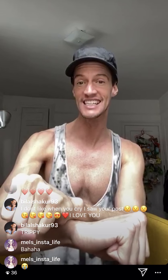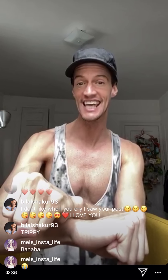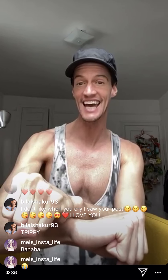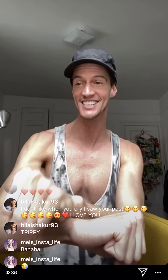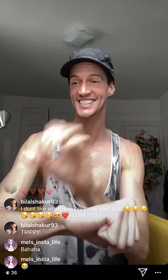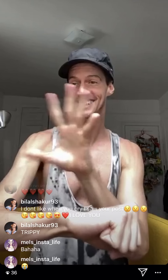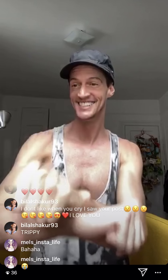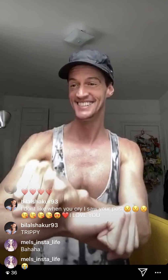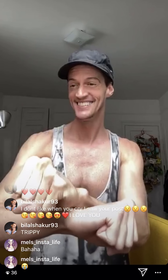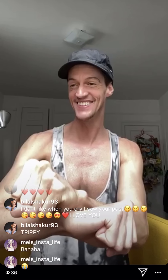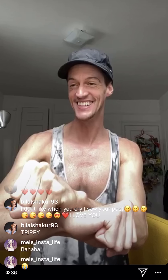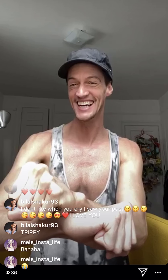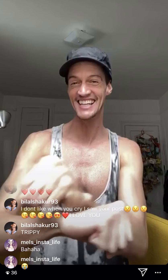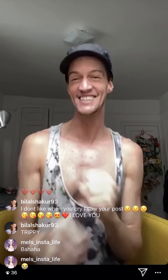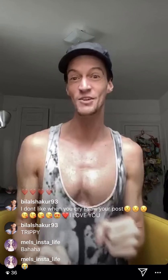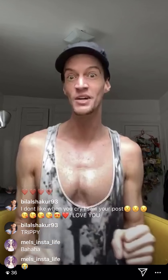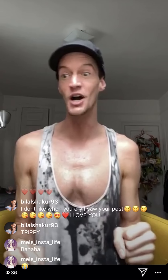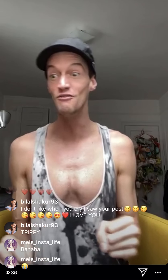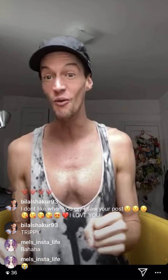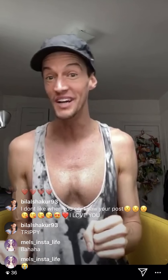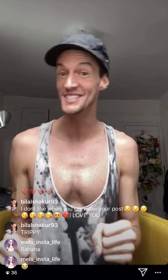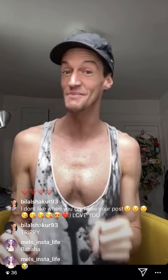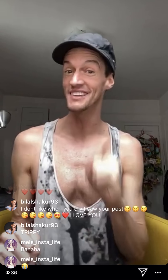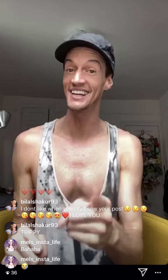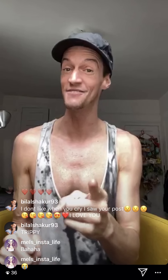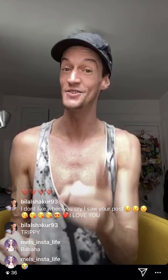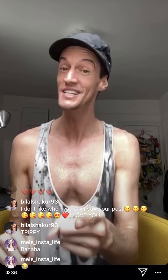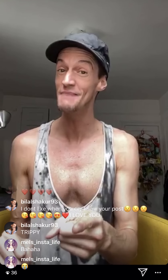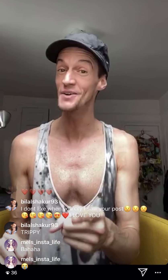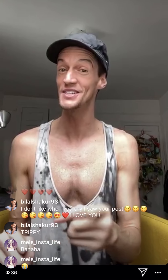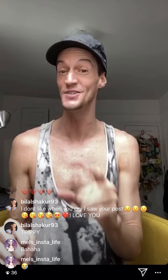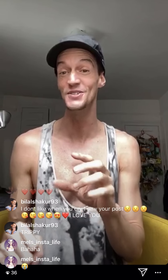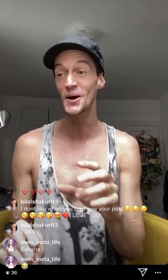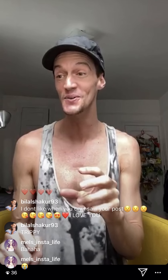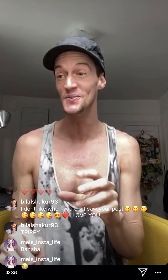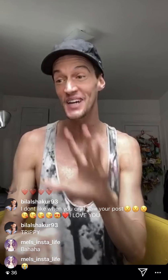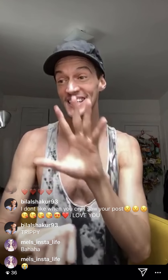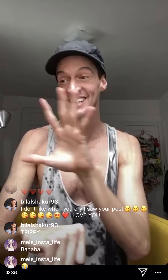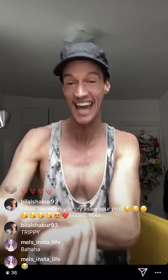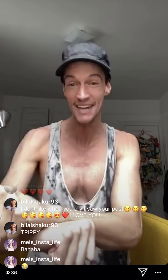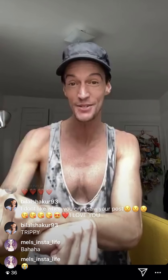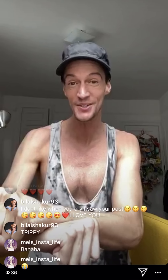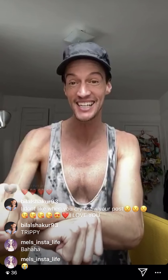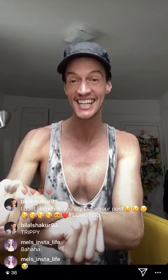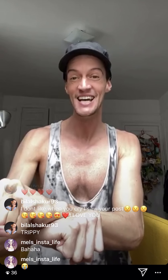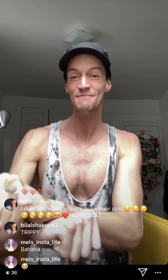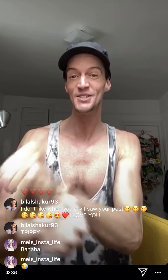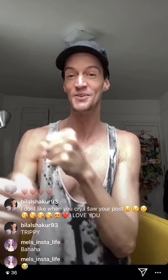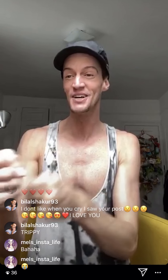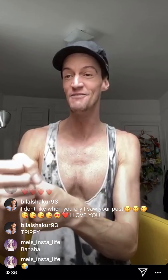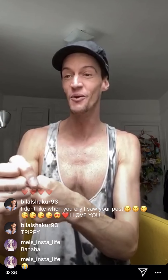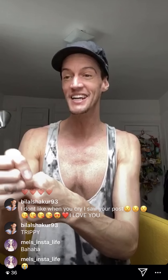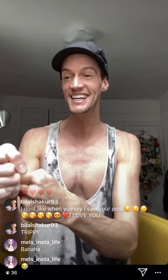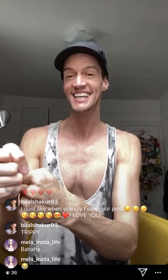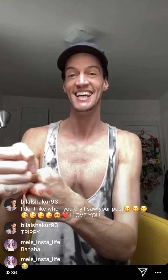catch. Very nice. If you want to avoid something, like if you see a mouse and you don't want to capture it, but you want to avoid it,